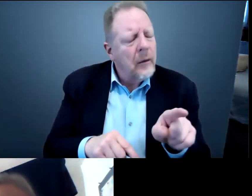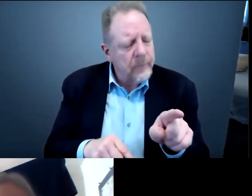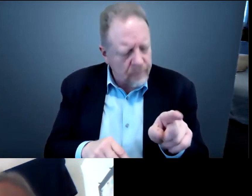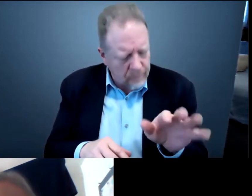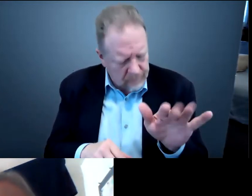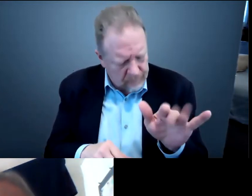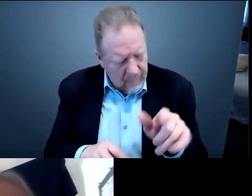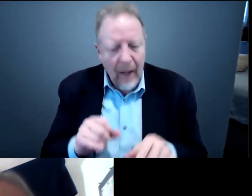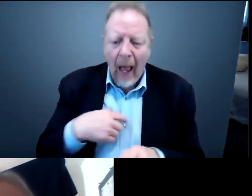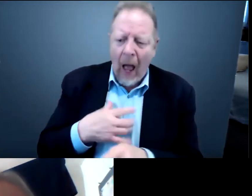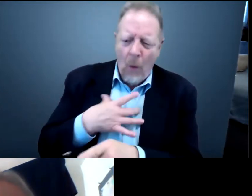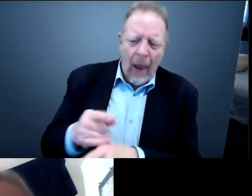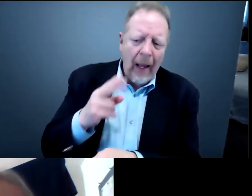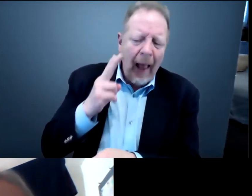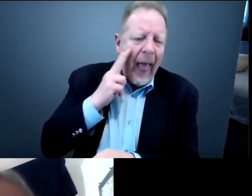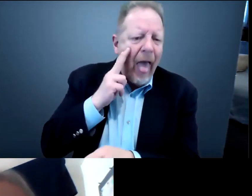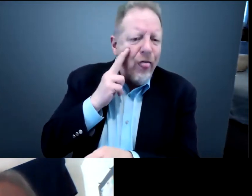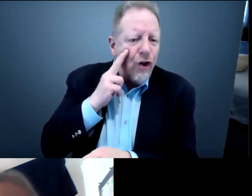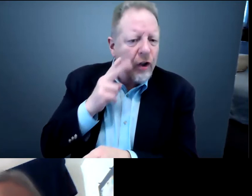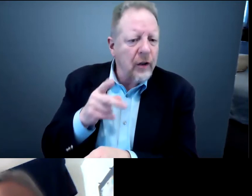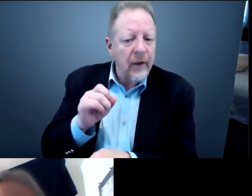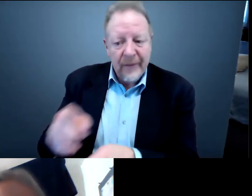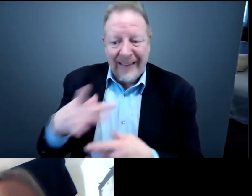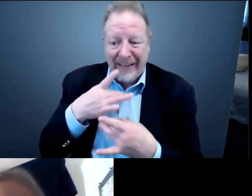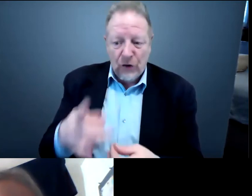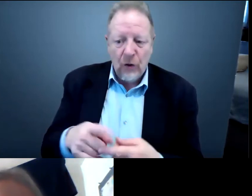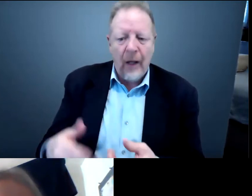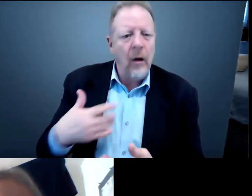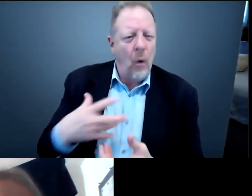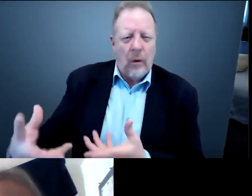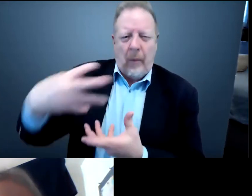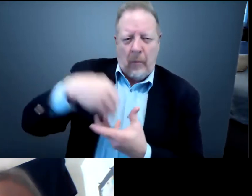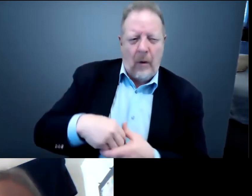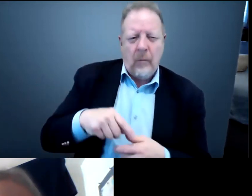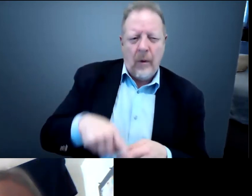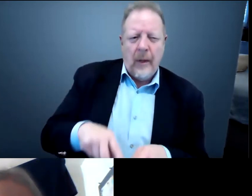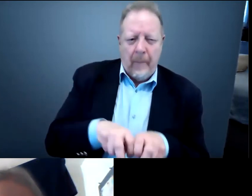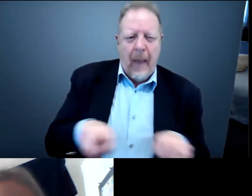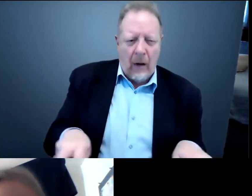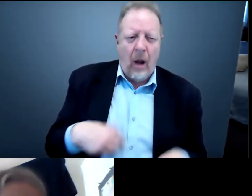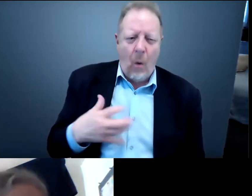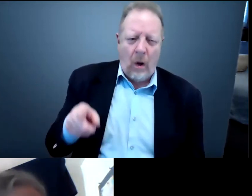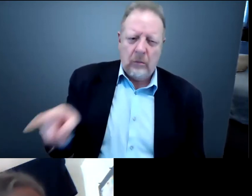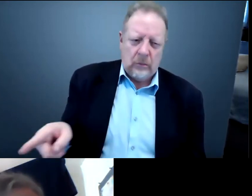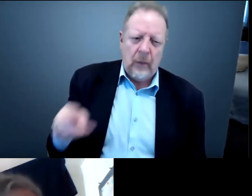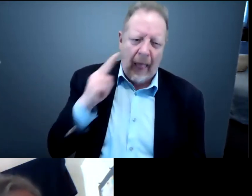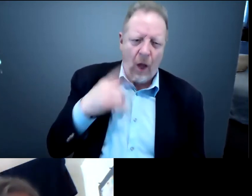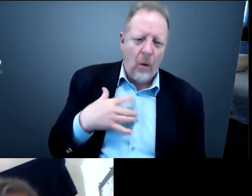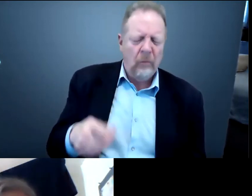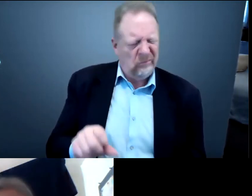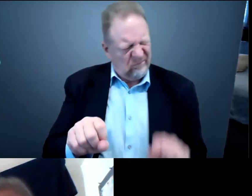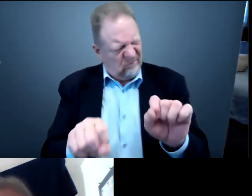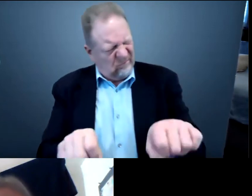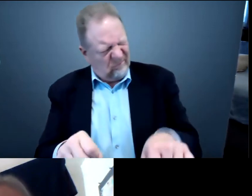if Heather Needbala was interested, have her be a part of this panel. I think it would be Absolutely. helpful. Yes, Um, thank